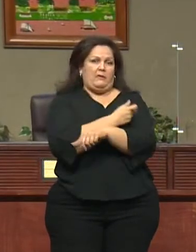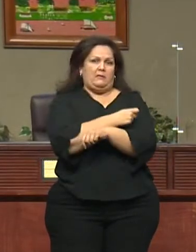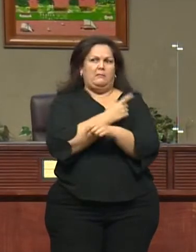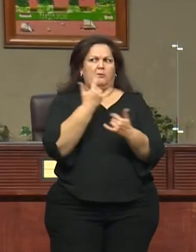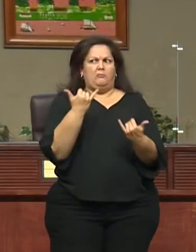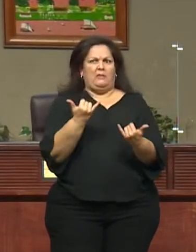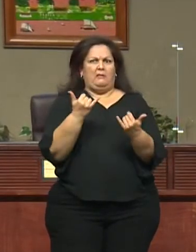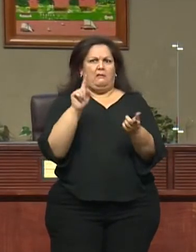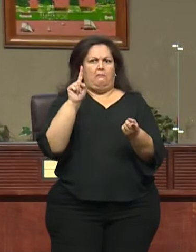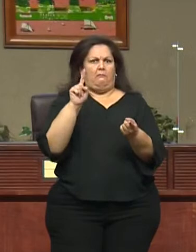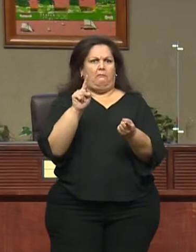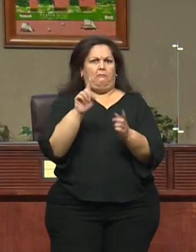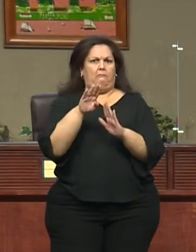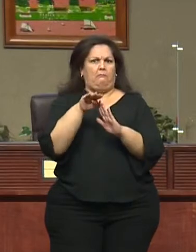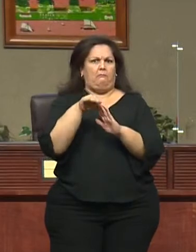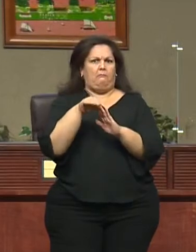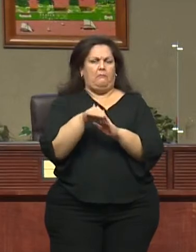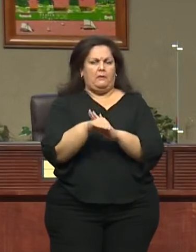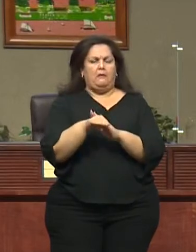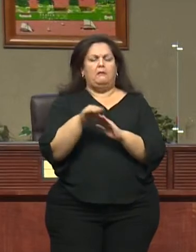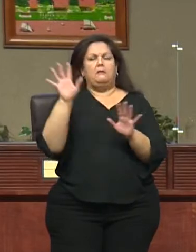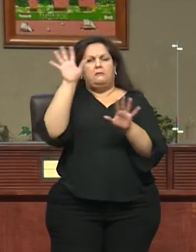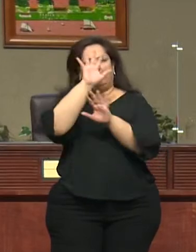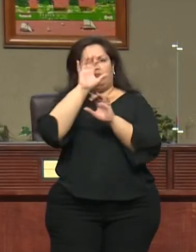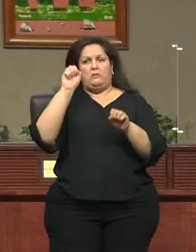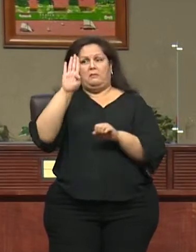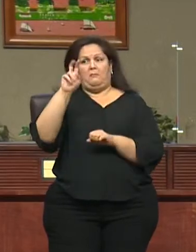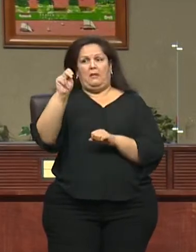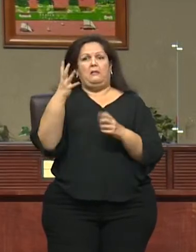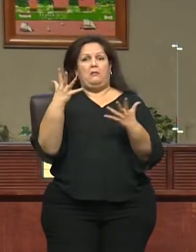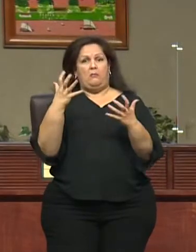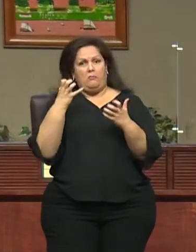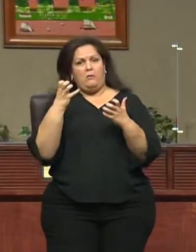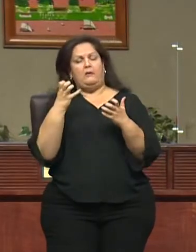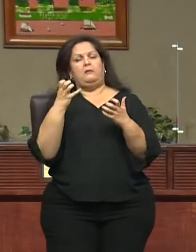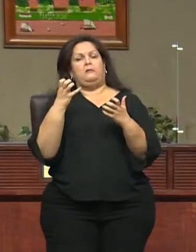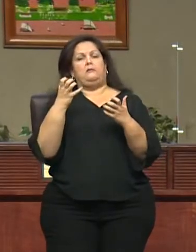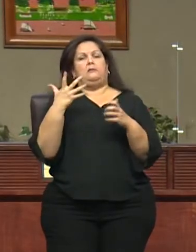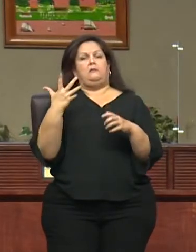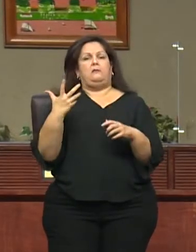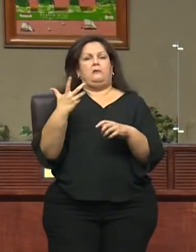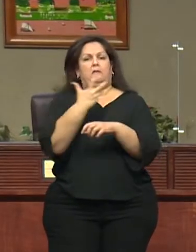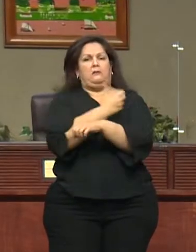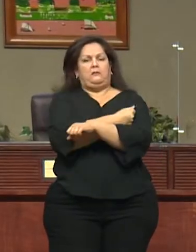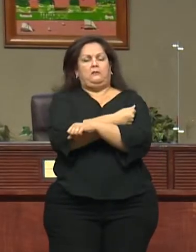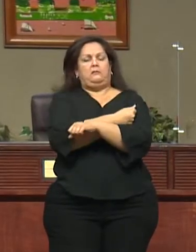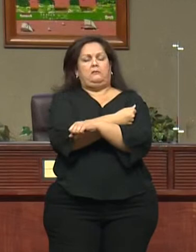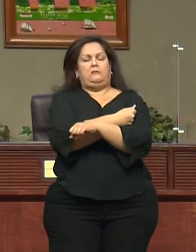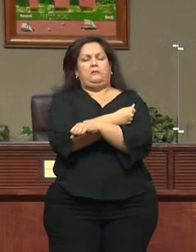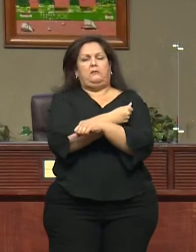help the president reach his goal of at least partly inoculating